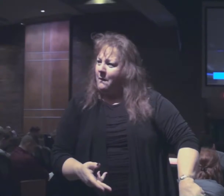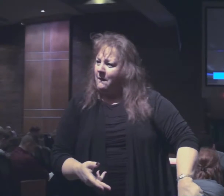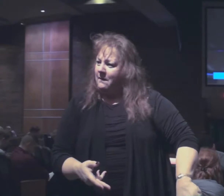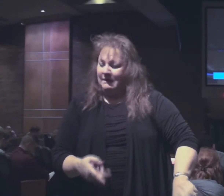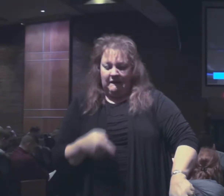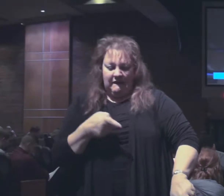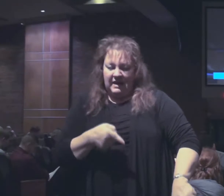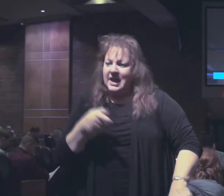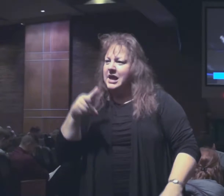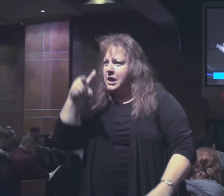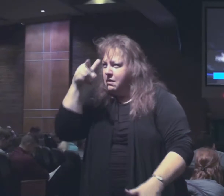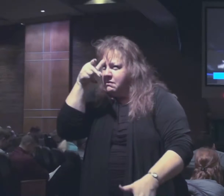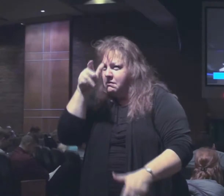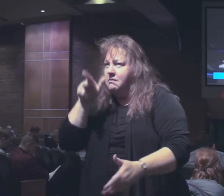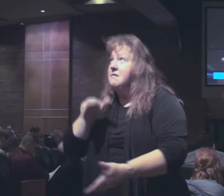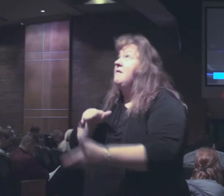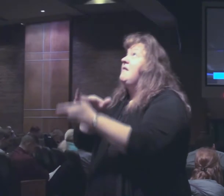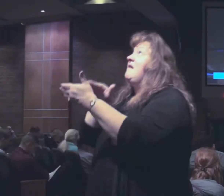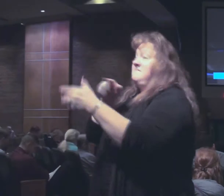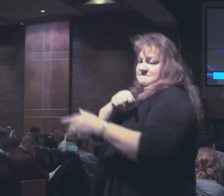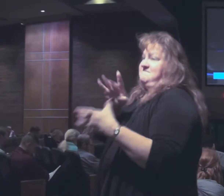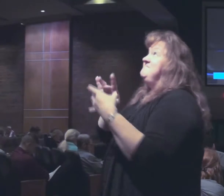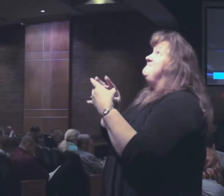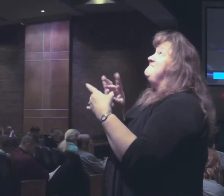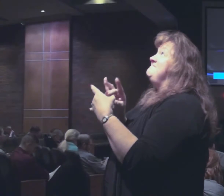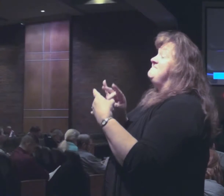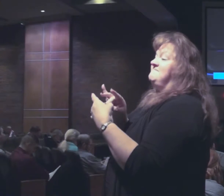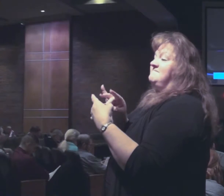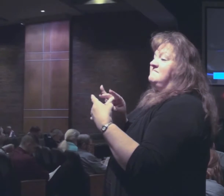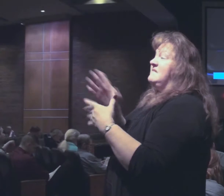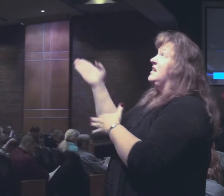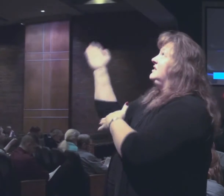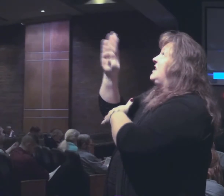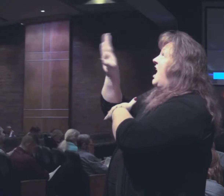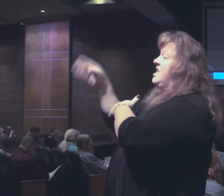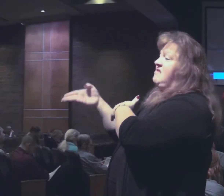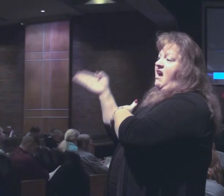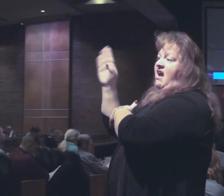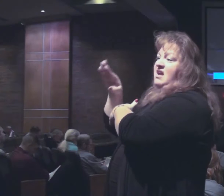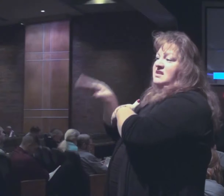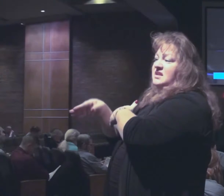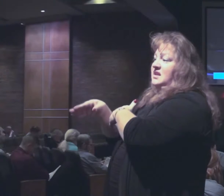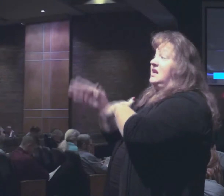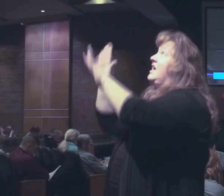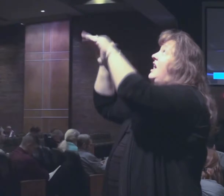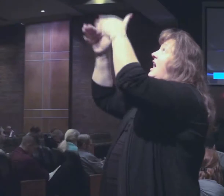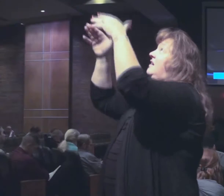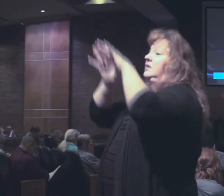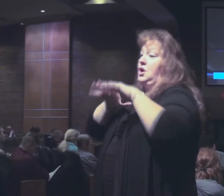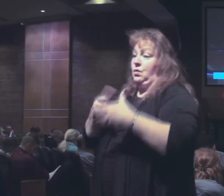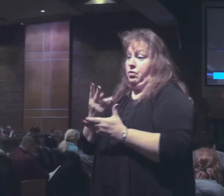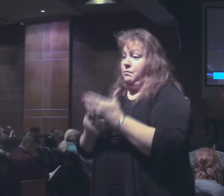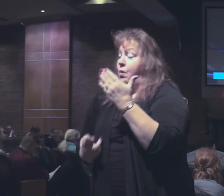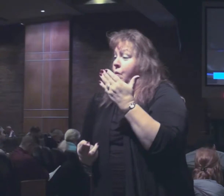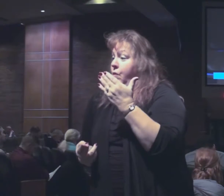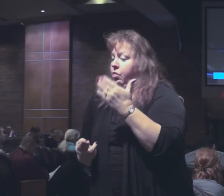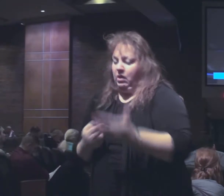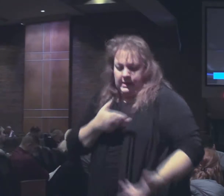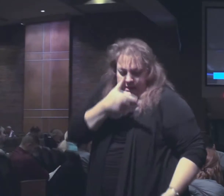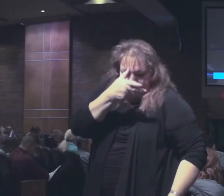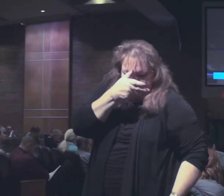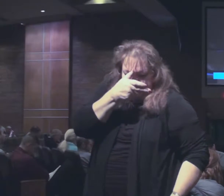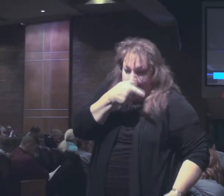who accuses them before God, day and night. In heaven or on earth, Satan